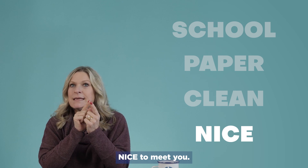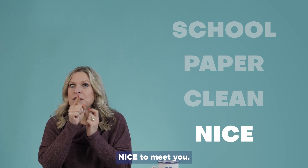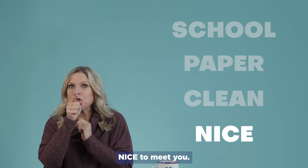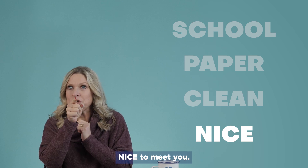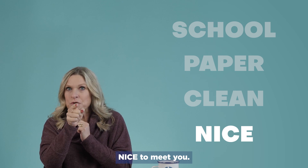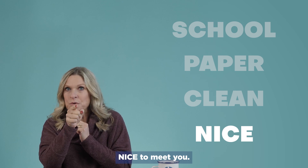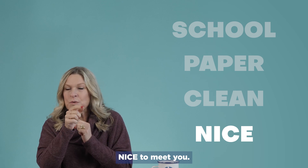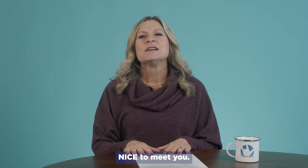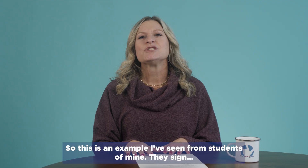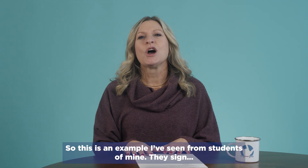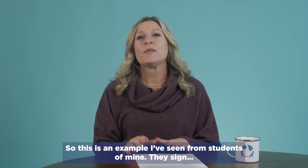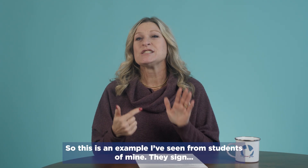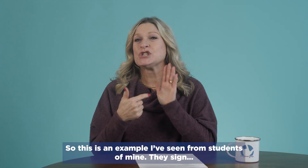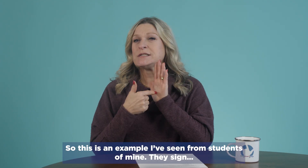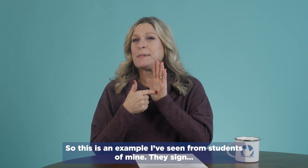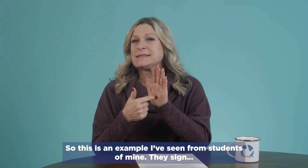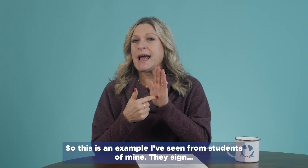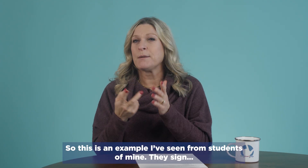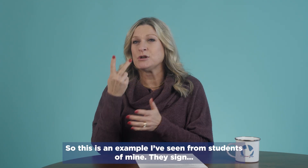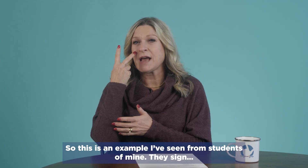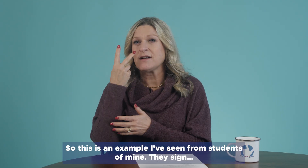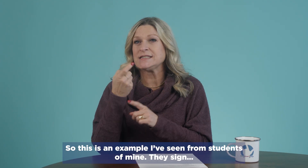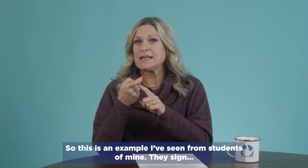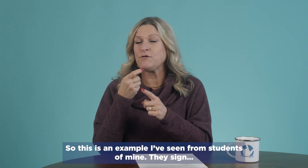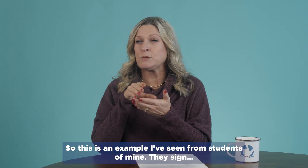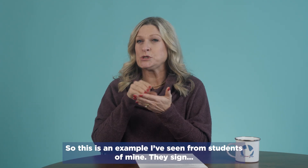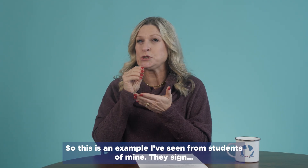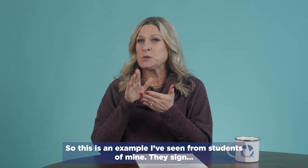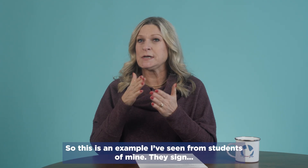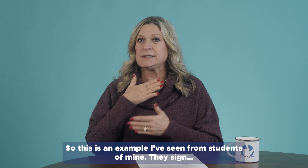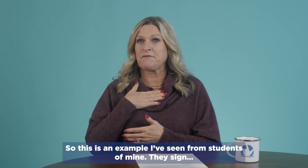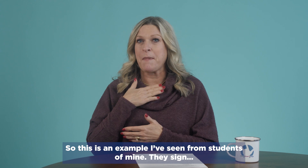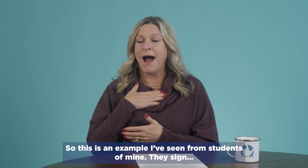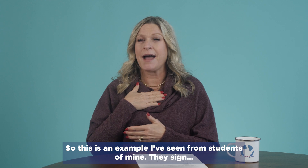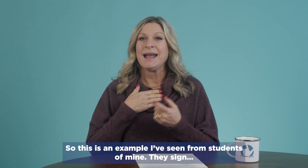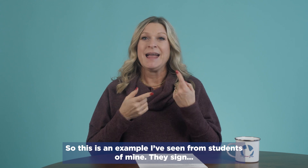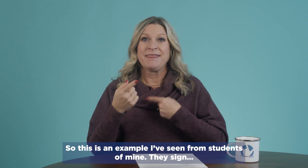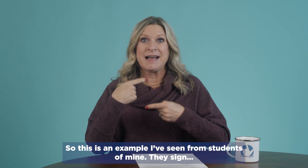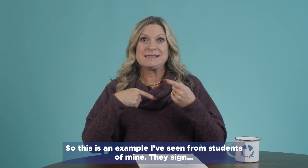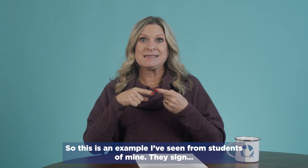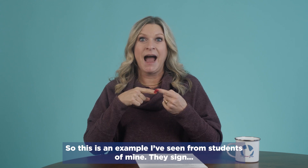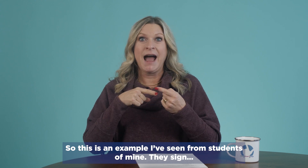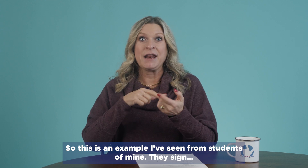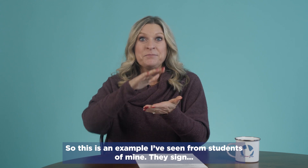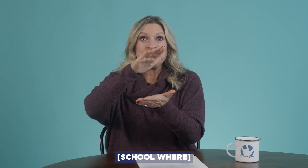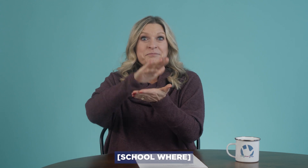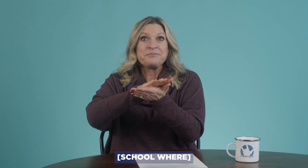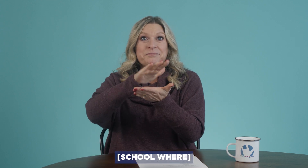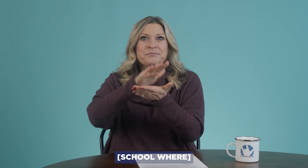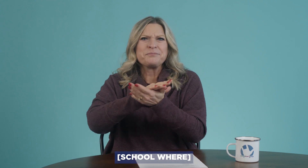meet you. So this is some examples I've seen from students of mine that sign